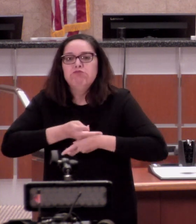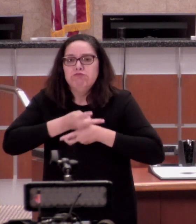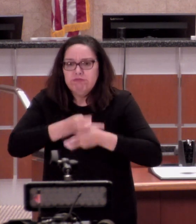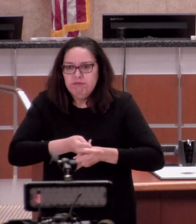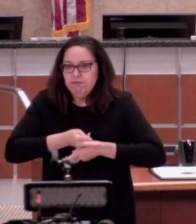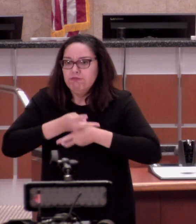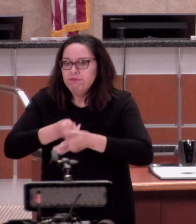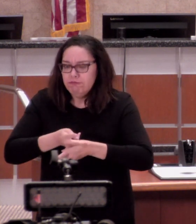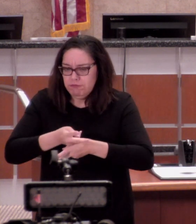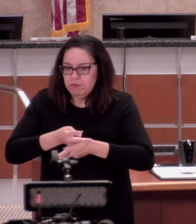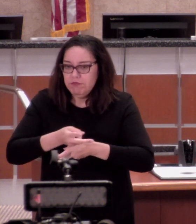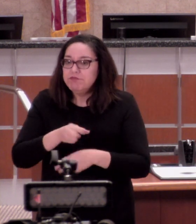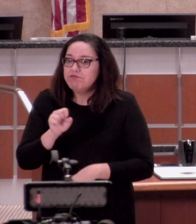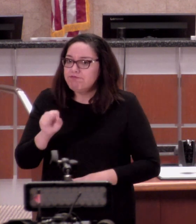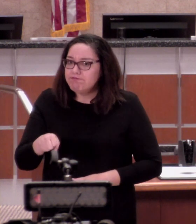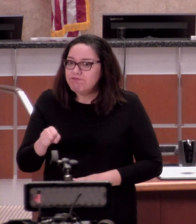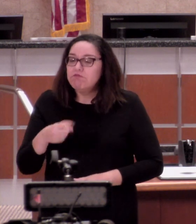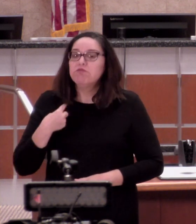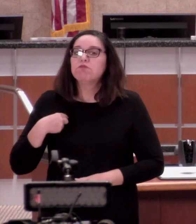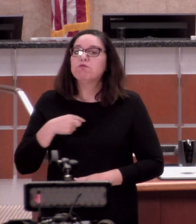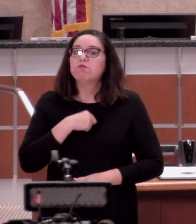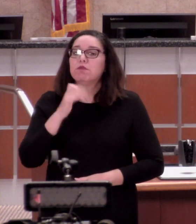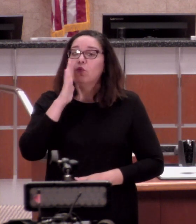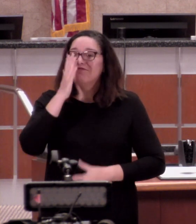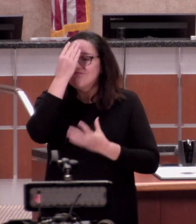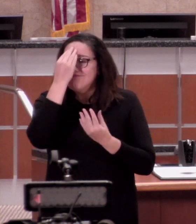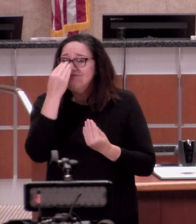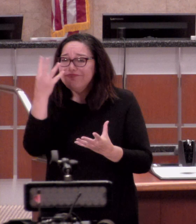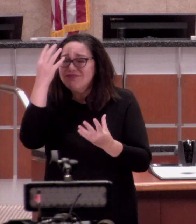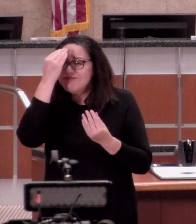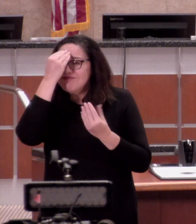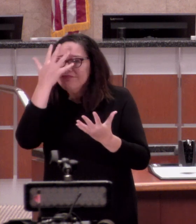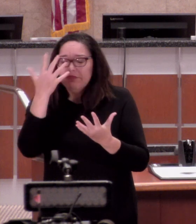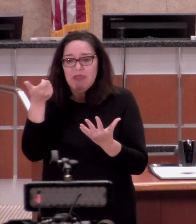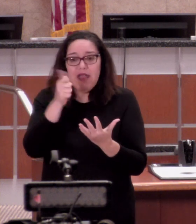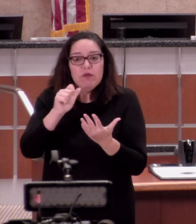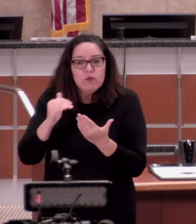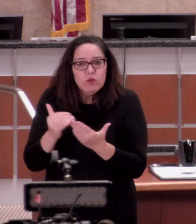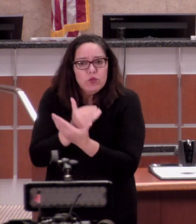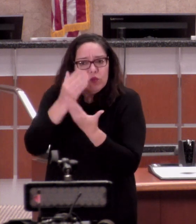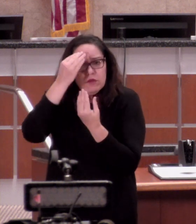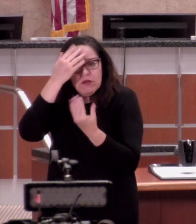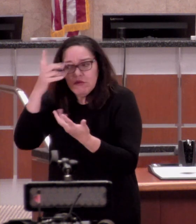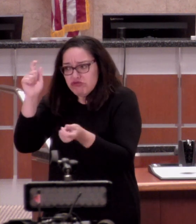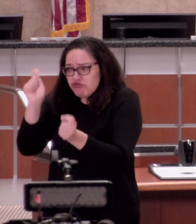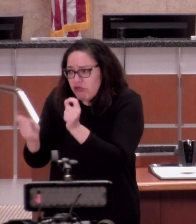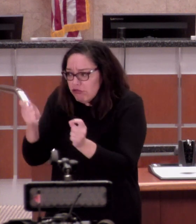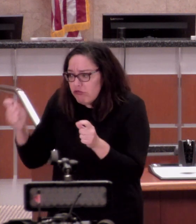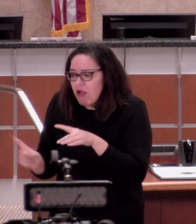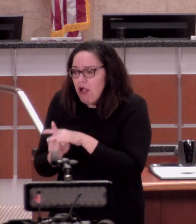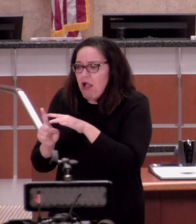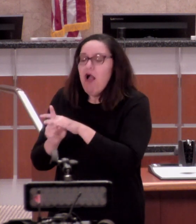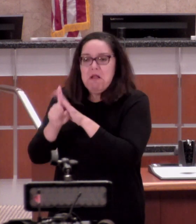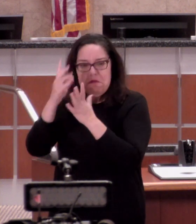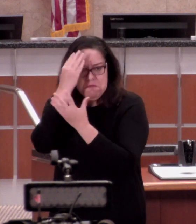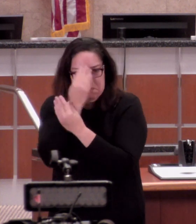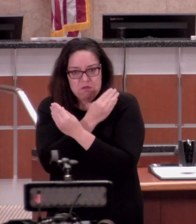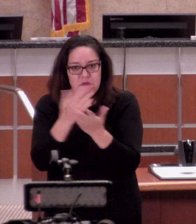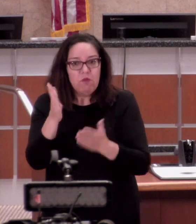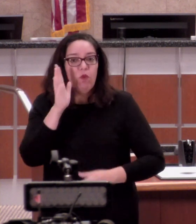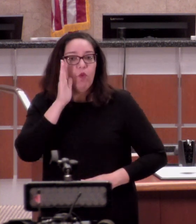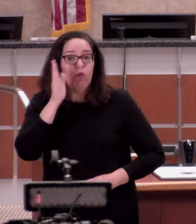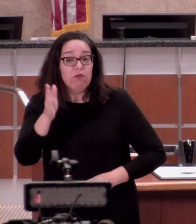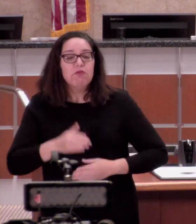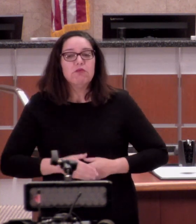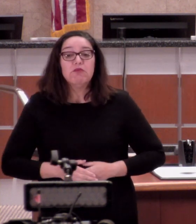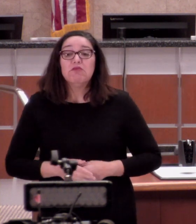We will keep the public updated and advised of any changes that we have in this situation. And at this time, I